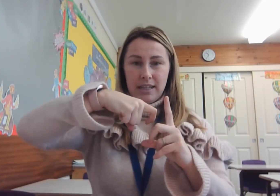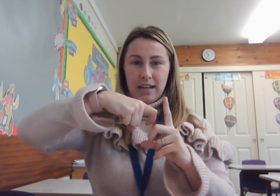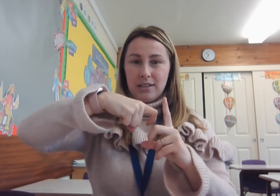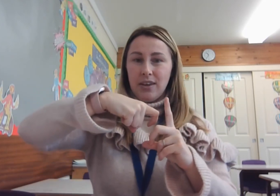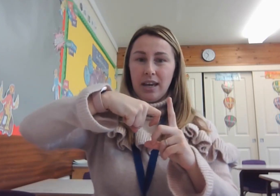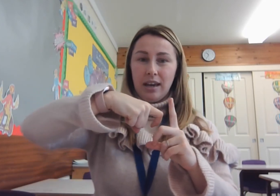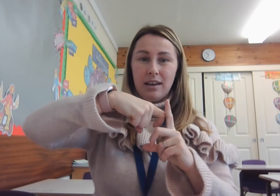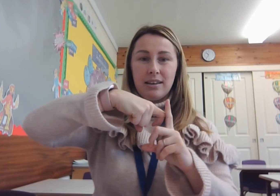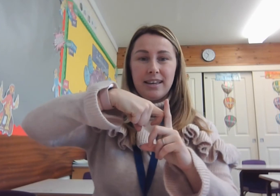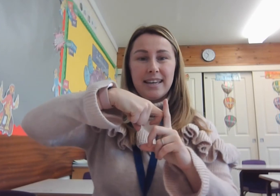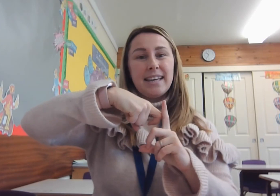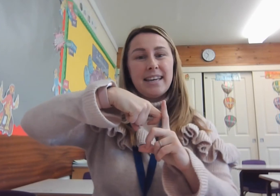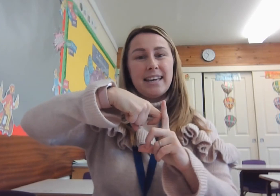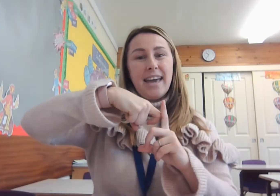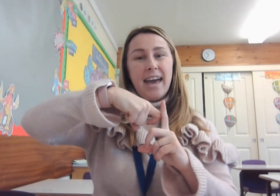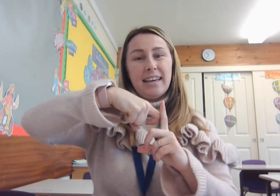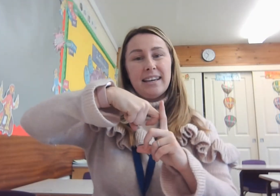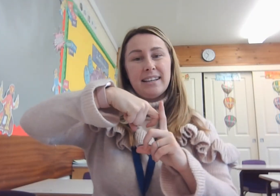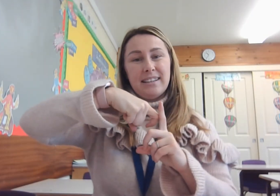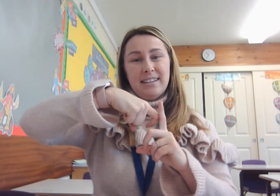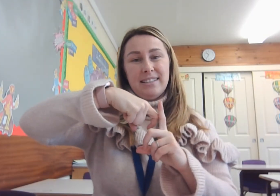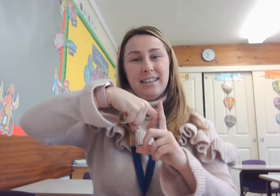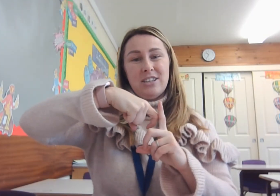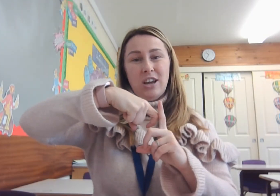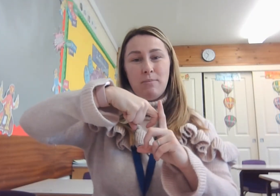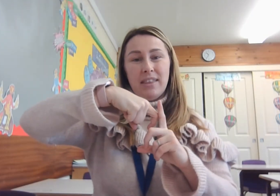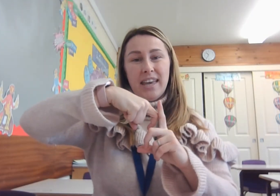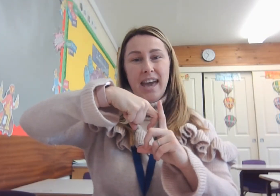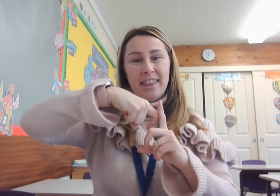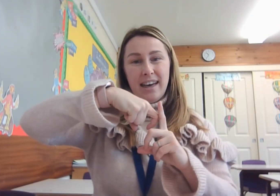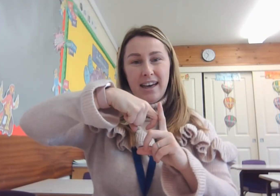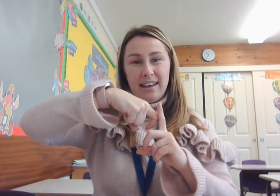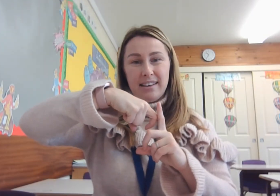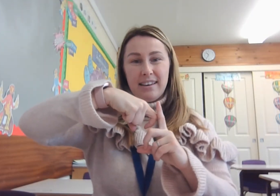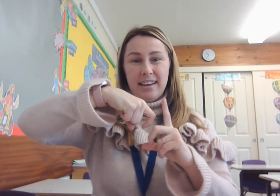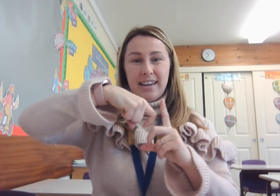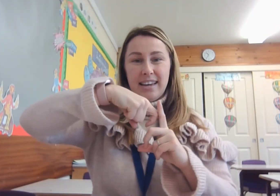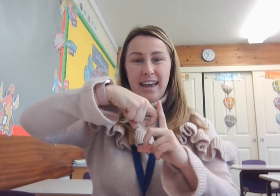index finger. K. You see the shape of the K there. K.